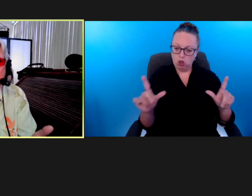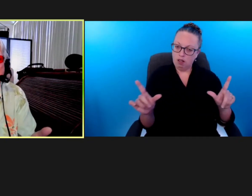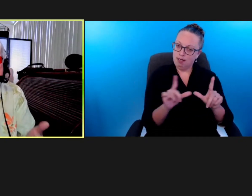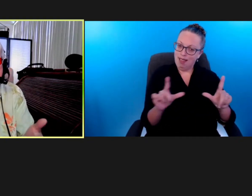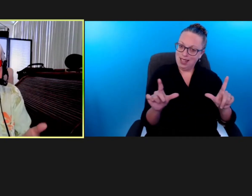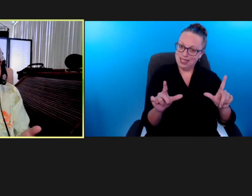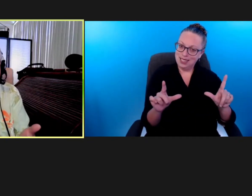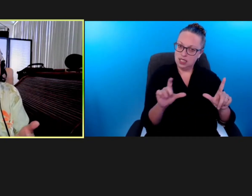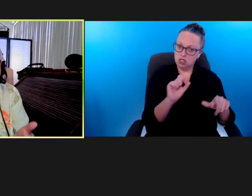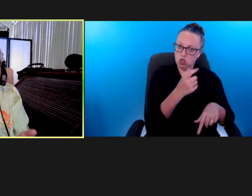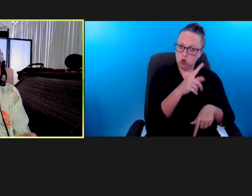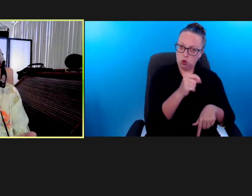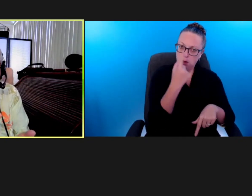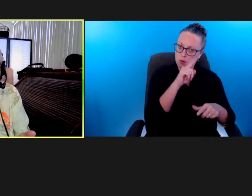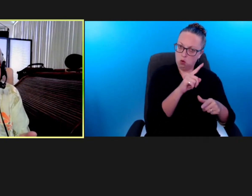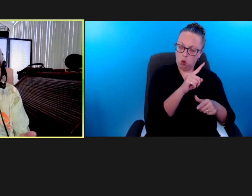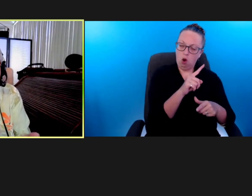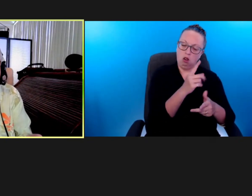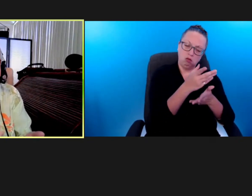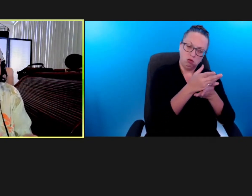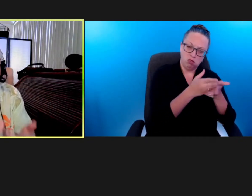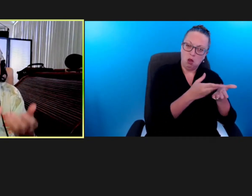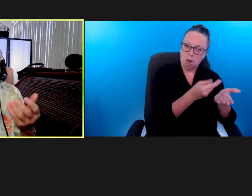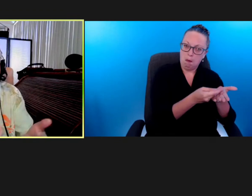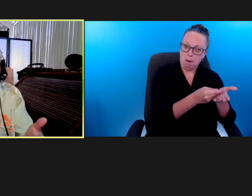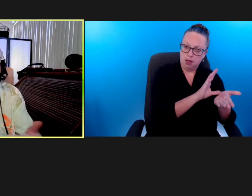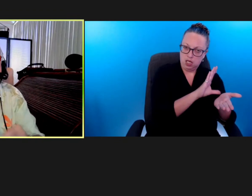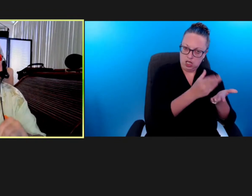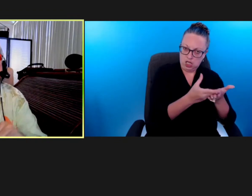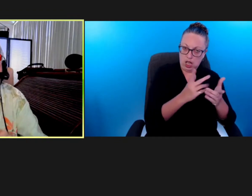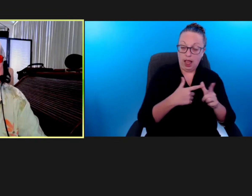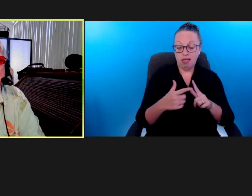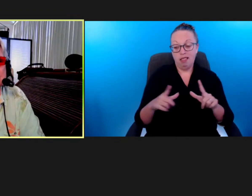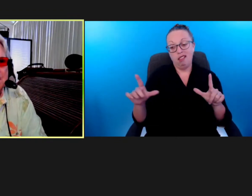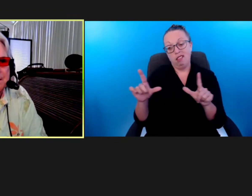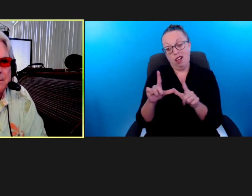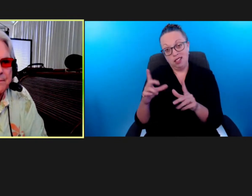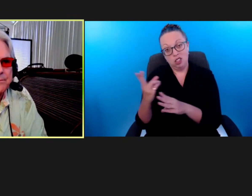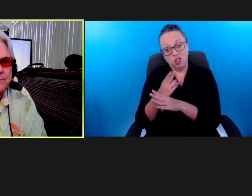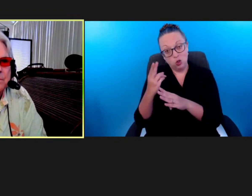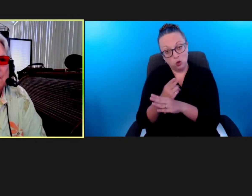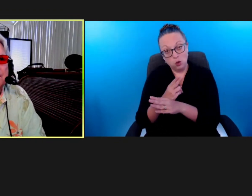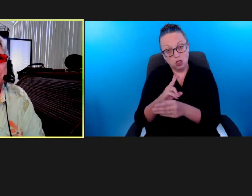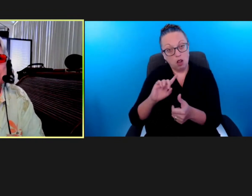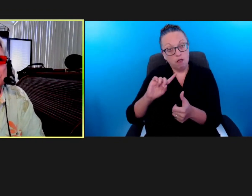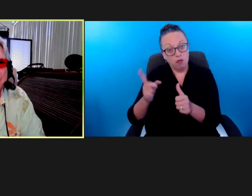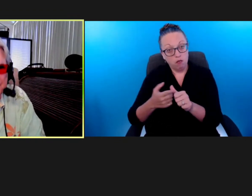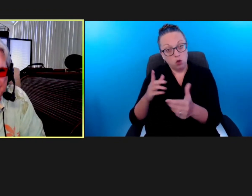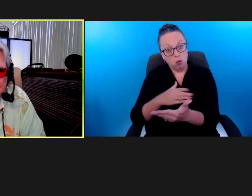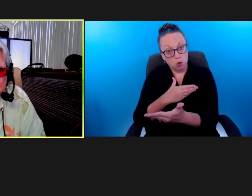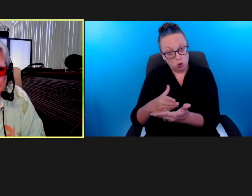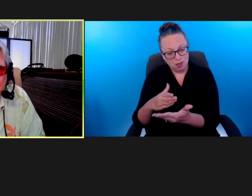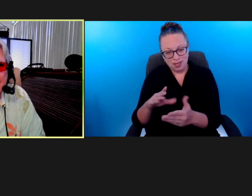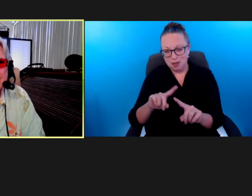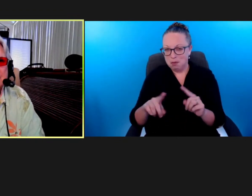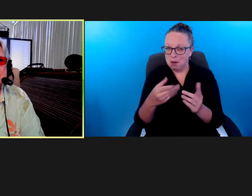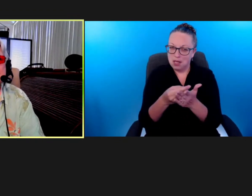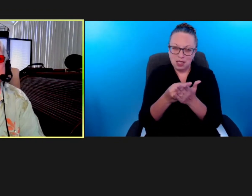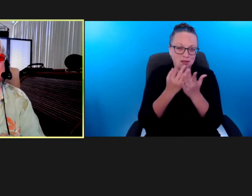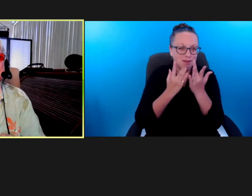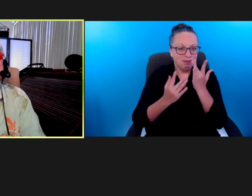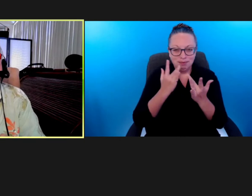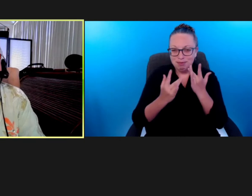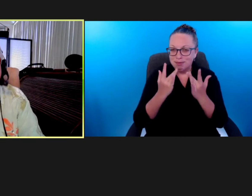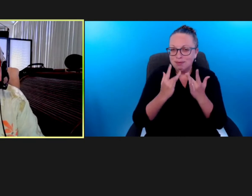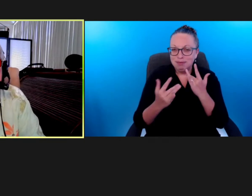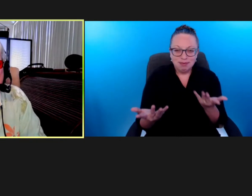money and for a second, larger sum, license use of the original music. Funds were limited, and since